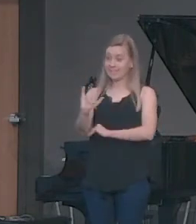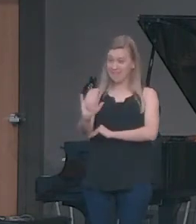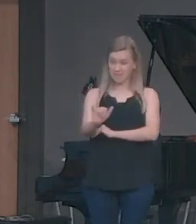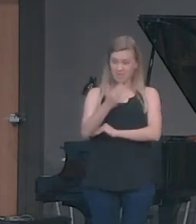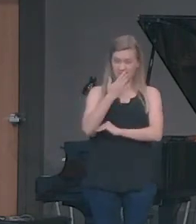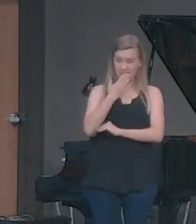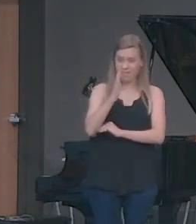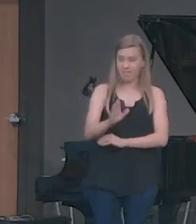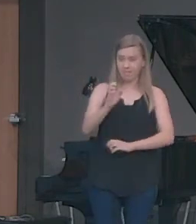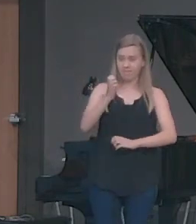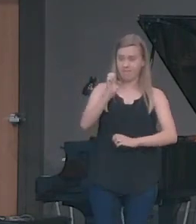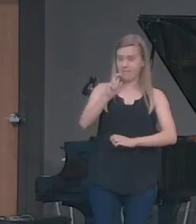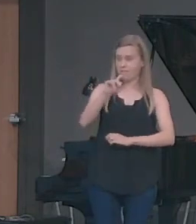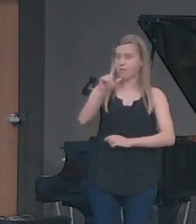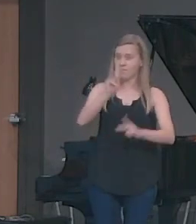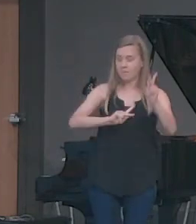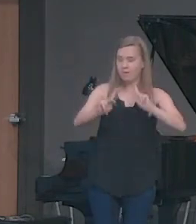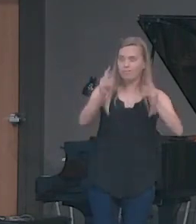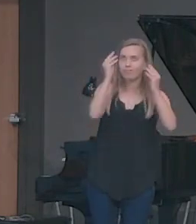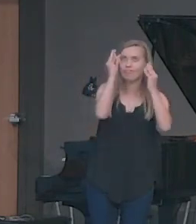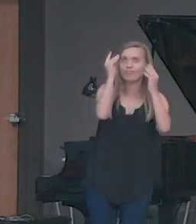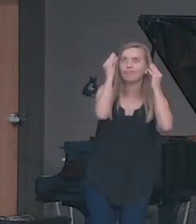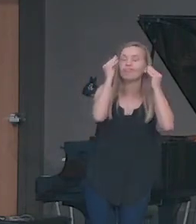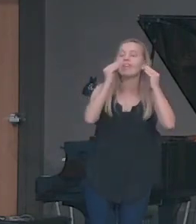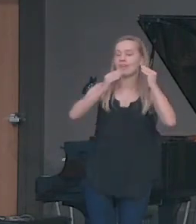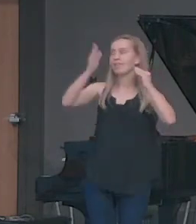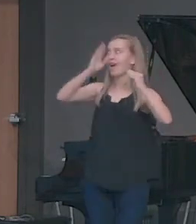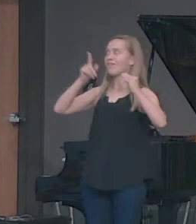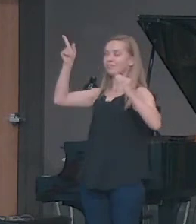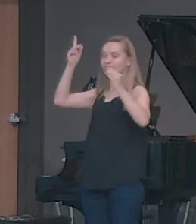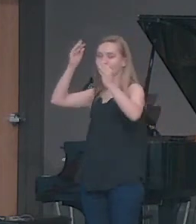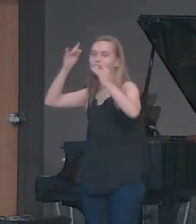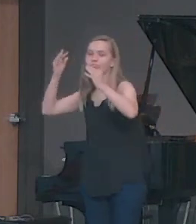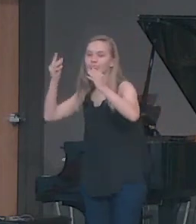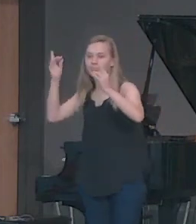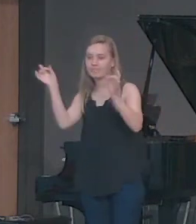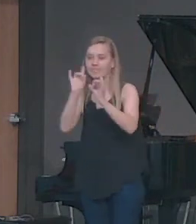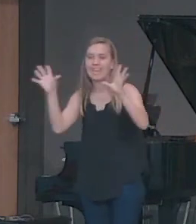wickedness, God is devising disaster.